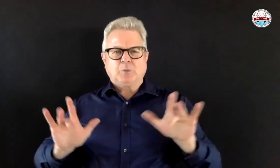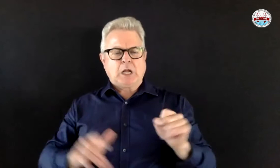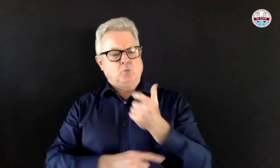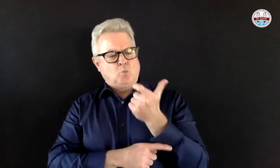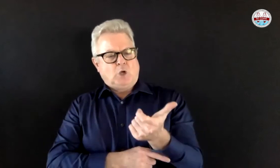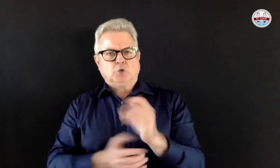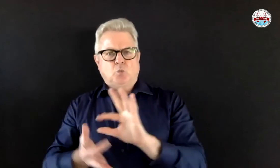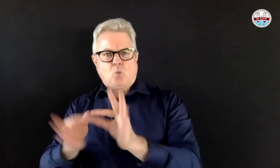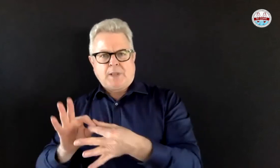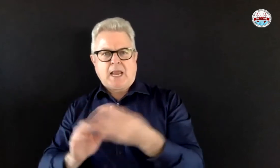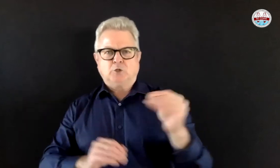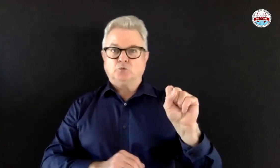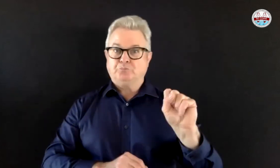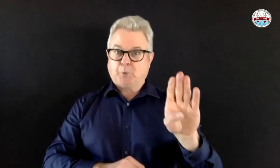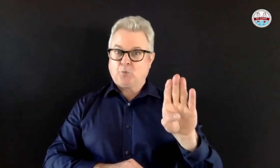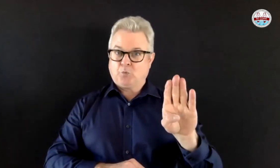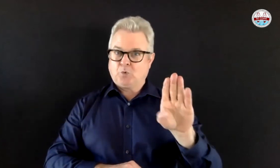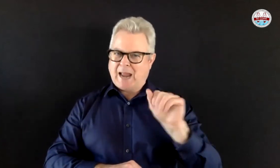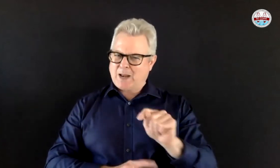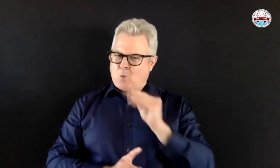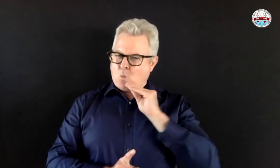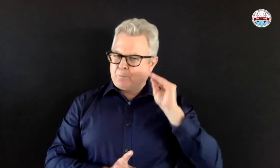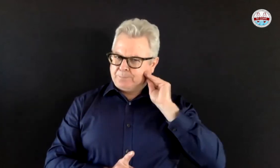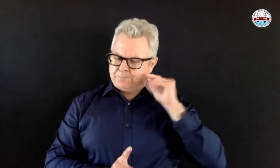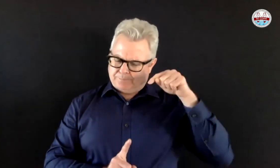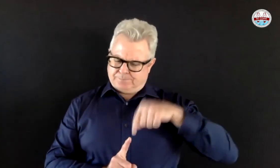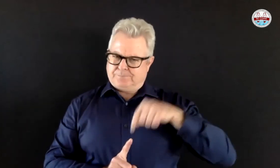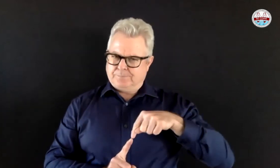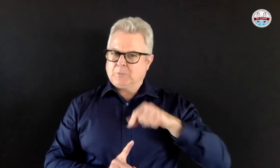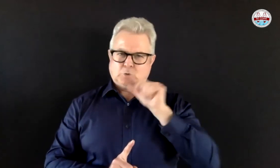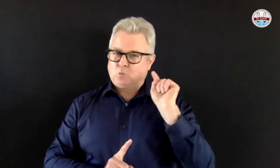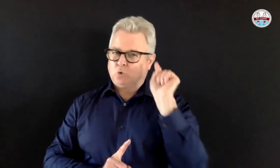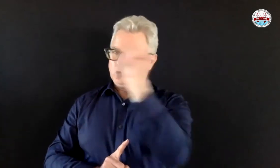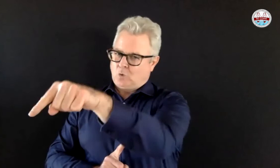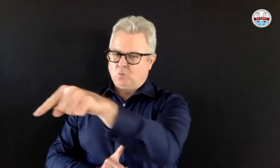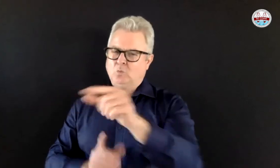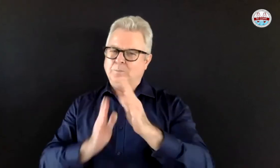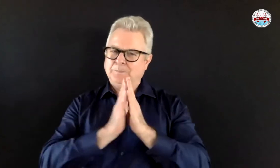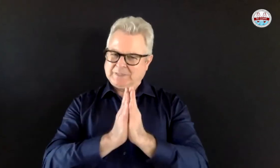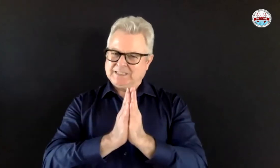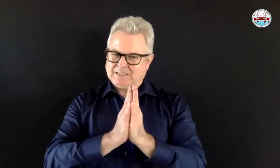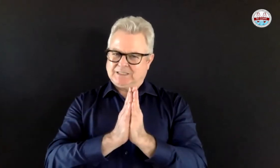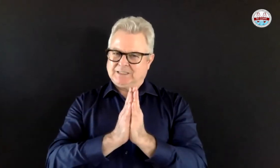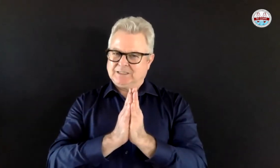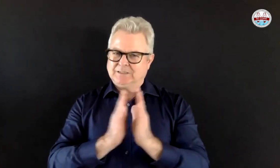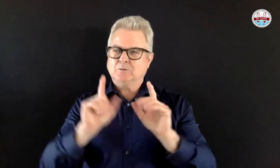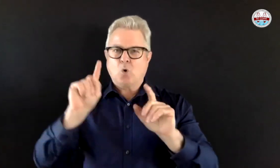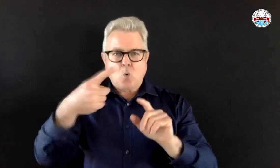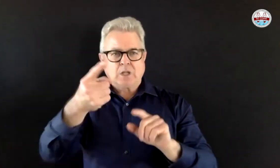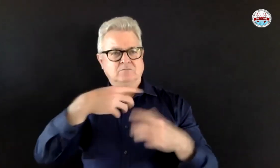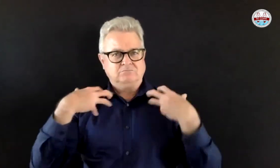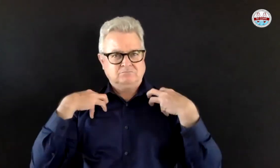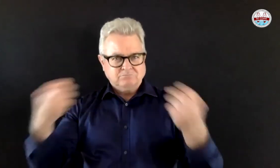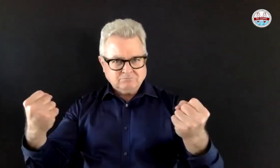please stay home. You have a TV, you have a computer, you have social media, you can actually enjoy these events. You don't need to go in person.